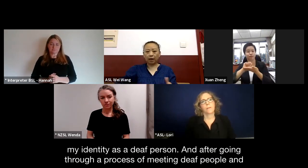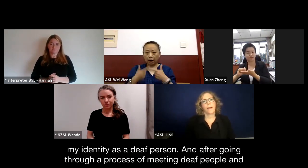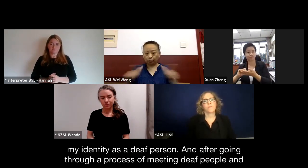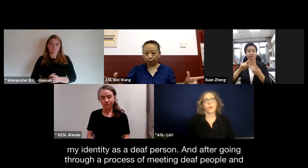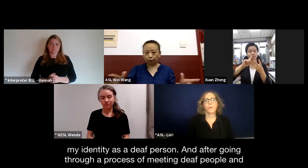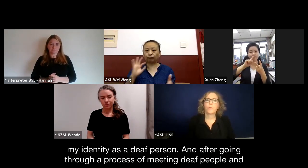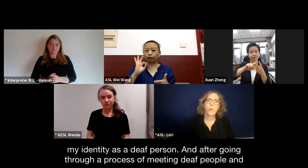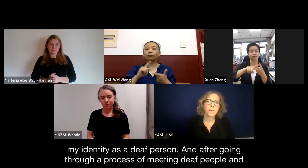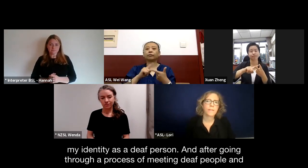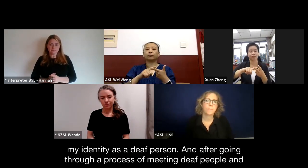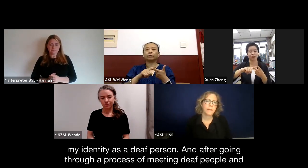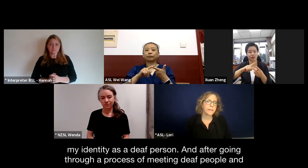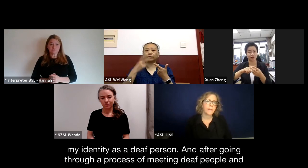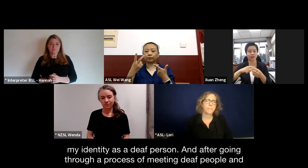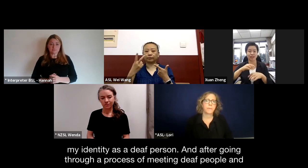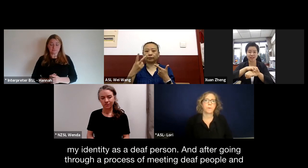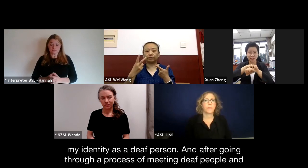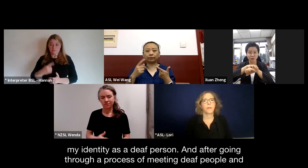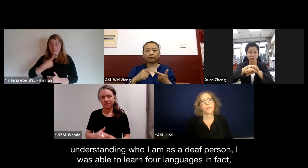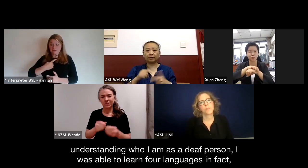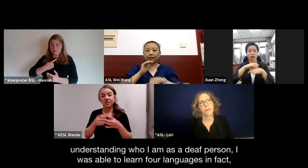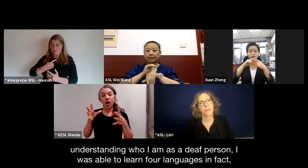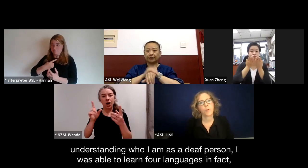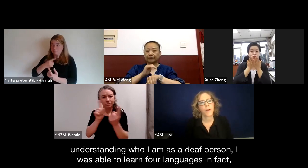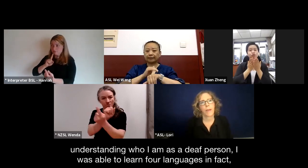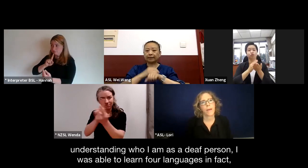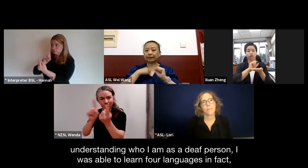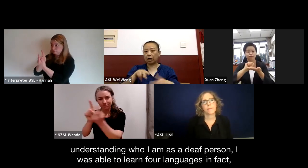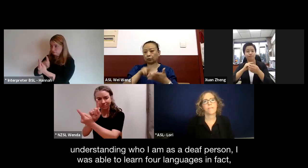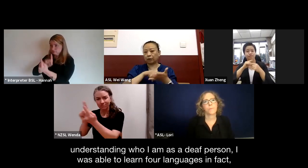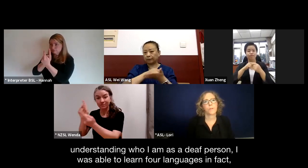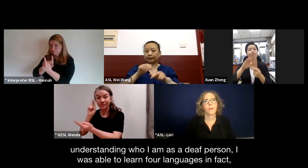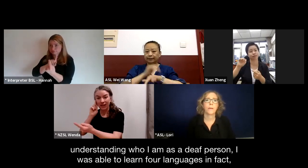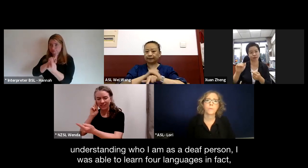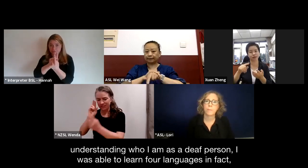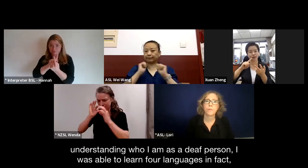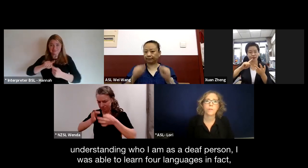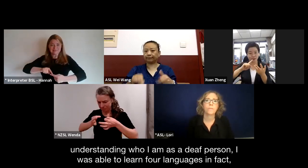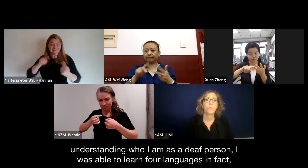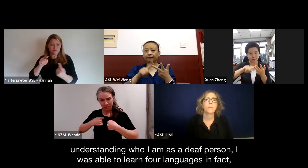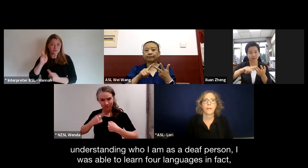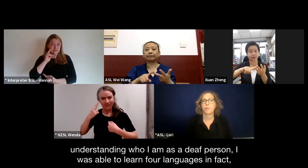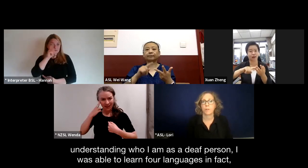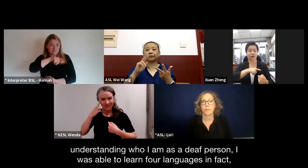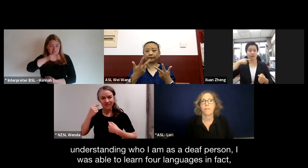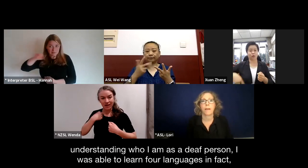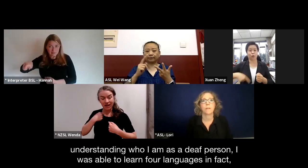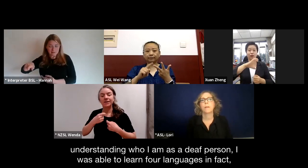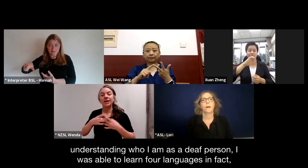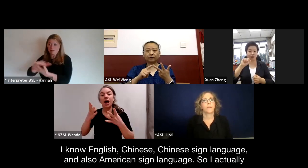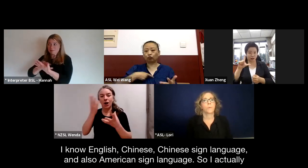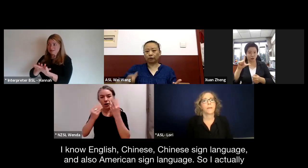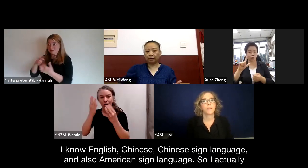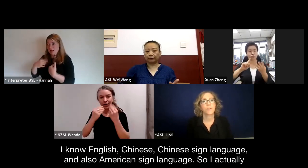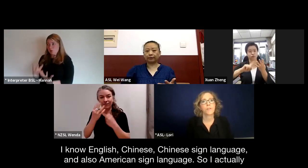And after going through a process of meeting deaf people and understanding who I am as a deaf person, I was able to learn four languages. In fact,